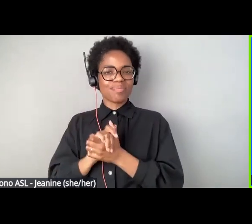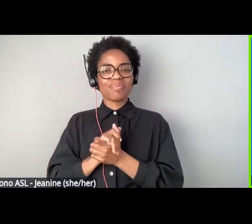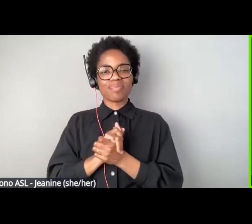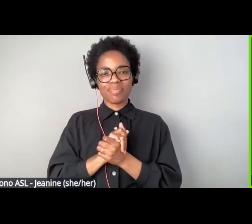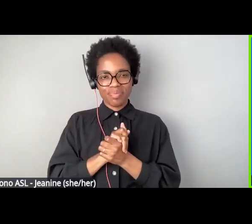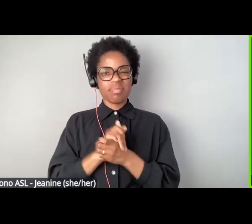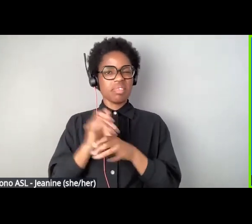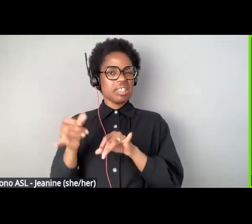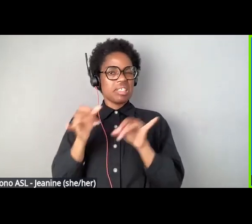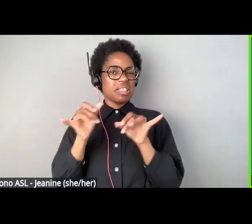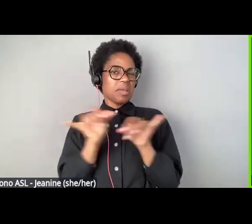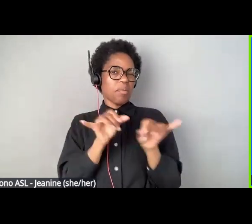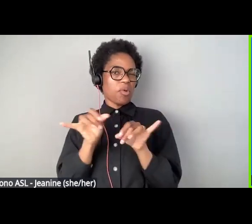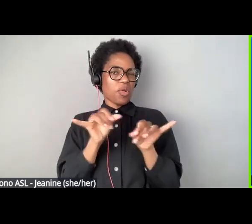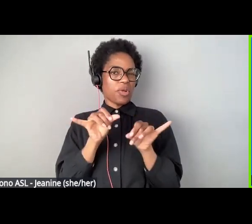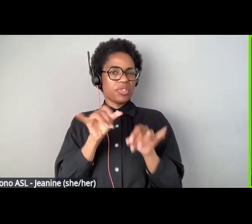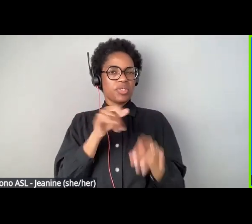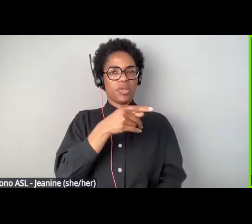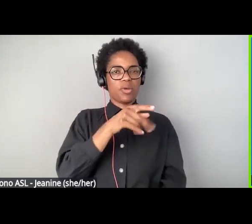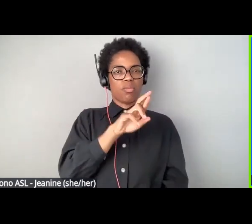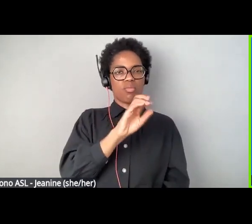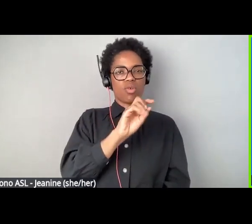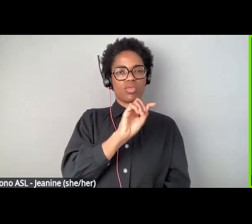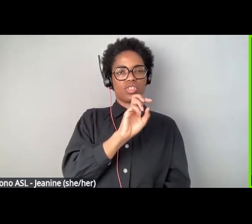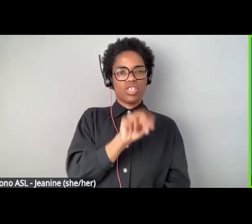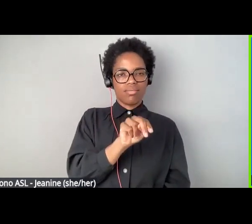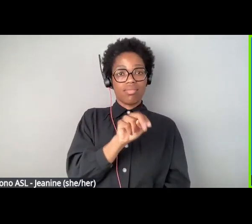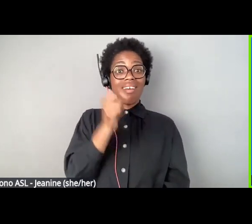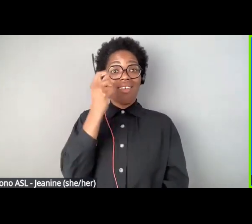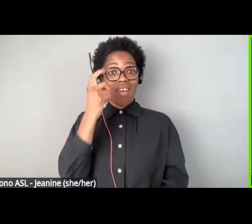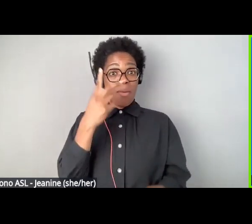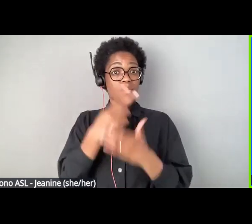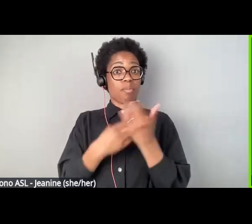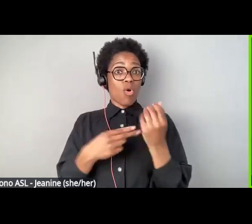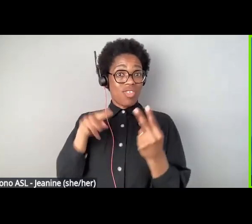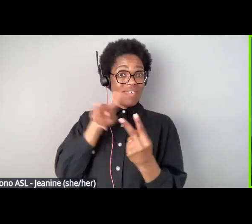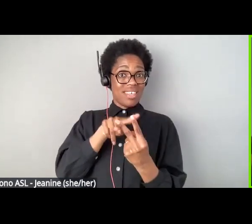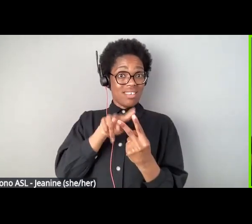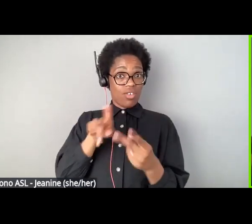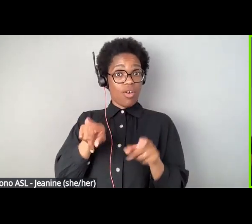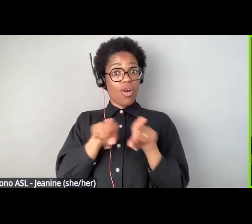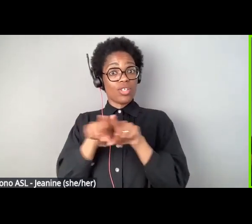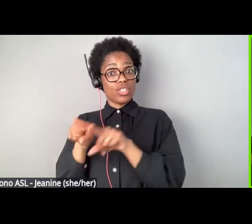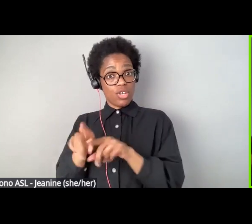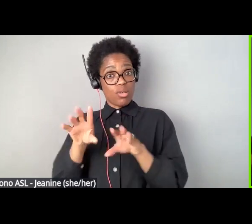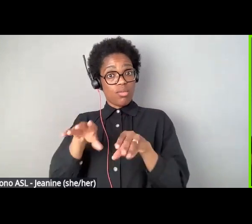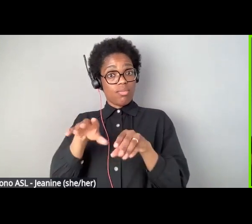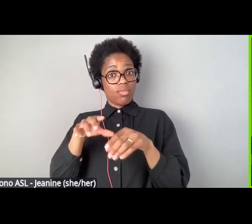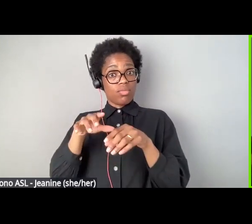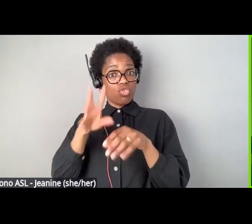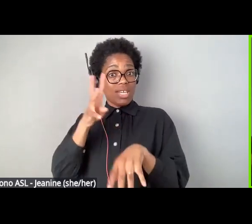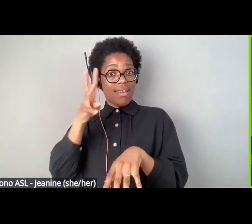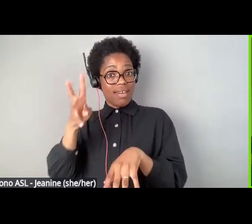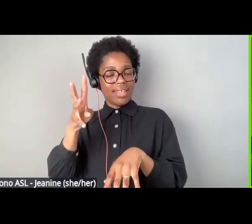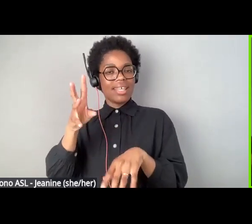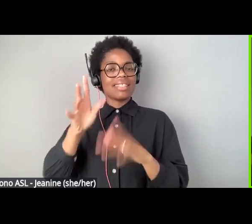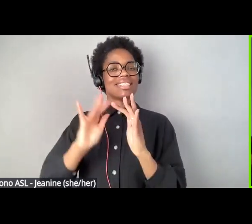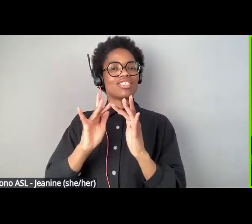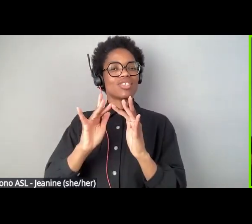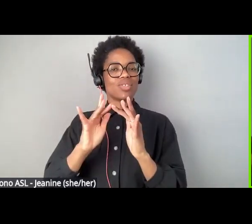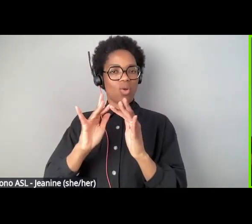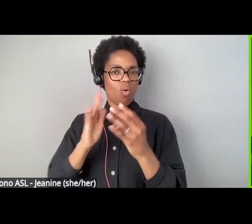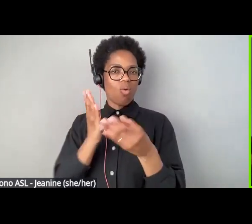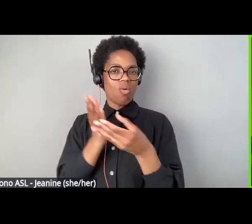Both of these products allow a digital wallet, so you can have it autofill your credit card if that's something you want, if that's something you're used to. They